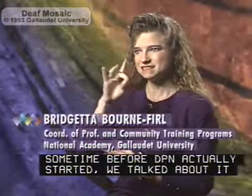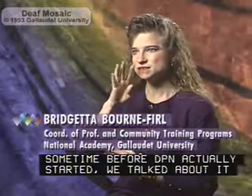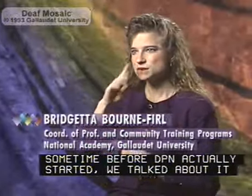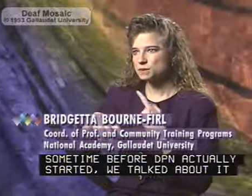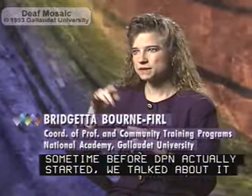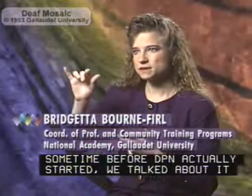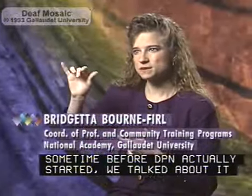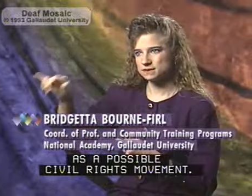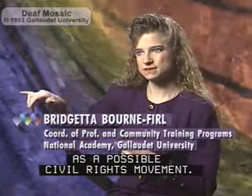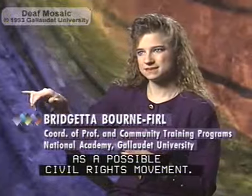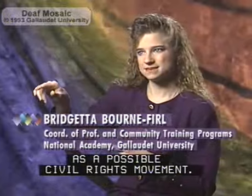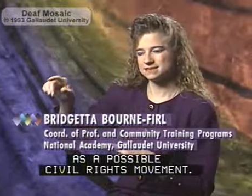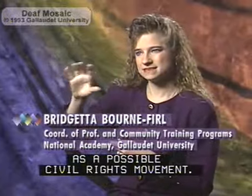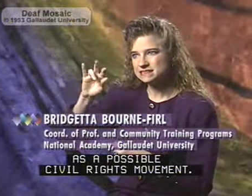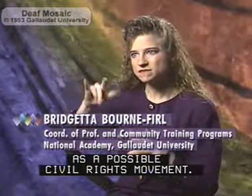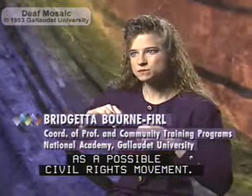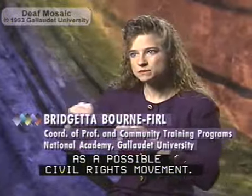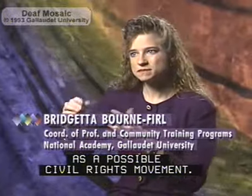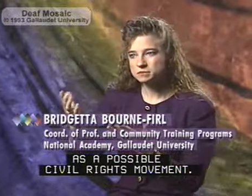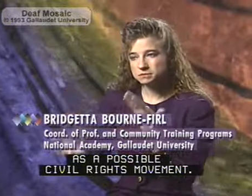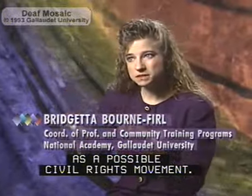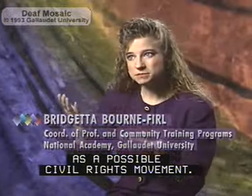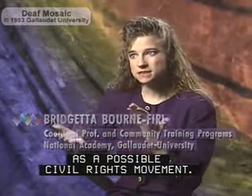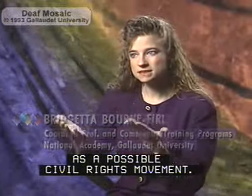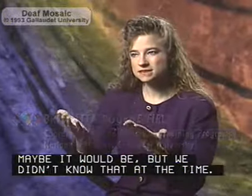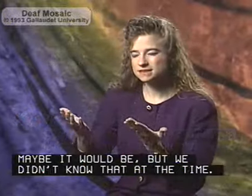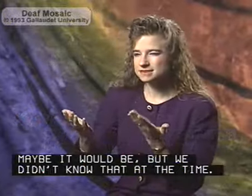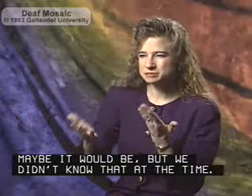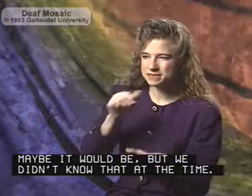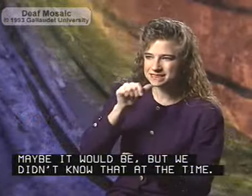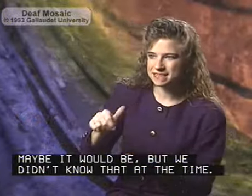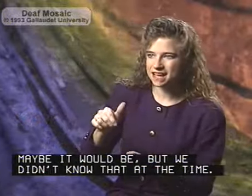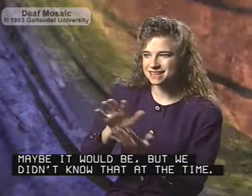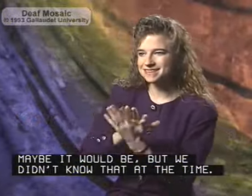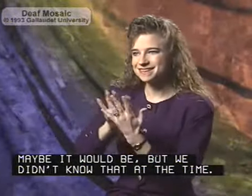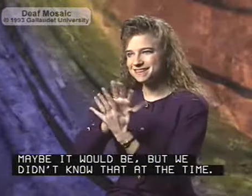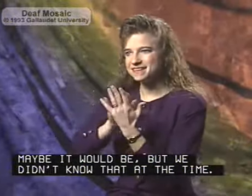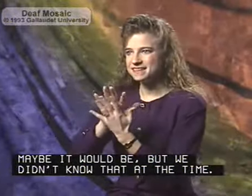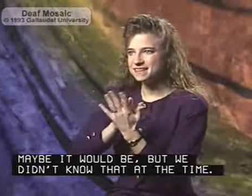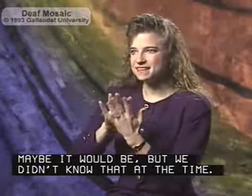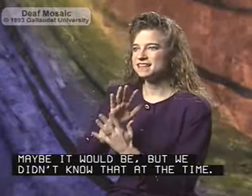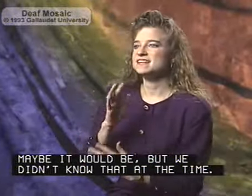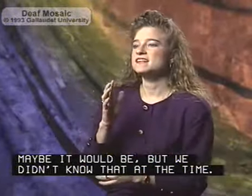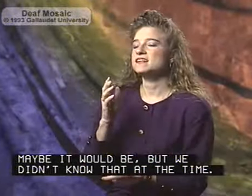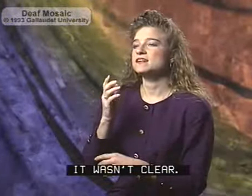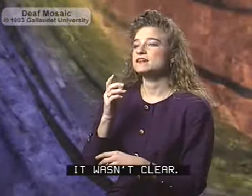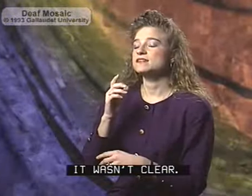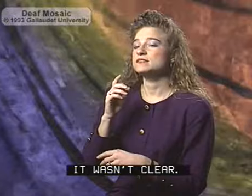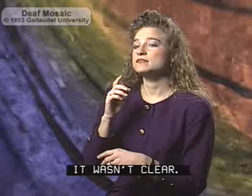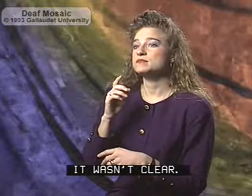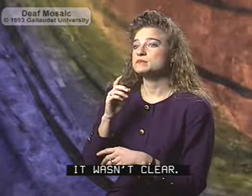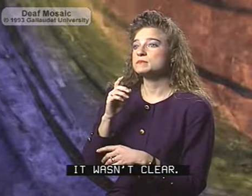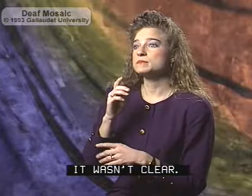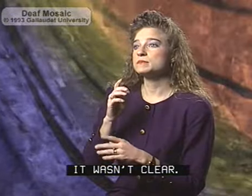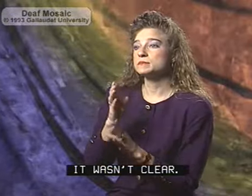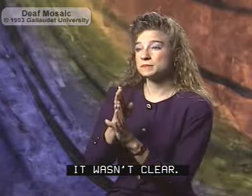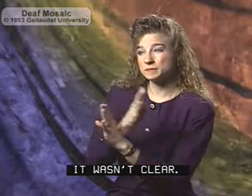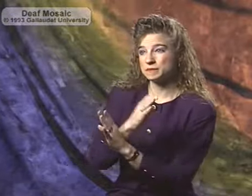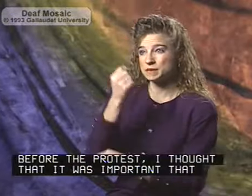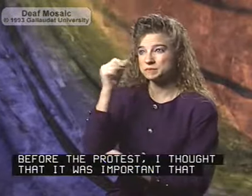we talked about it as a possible civil rights movement. Maybe it would be, but we didn't know that at the time. It wasn't clear. Before